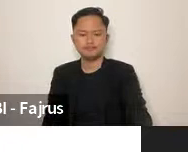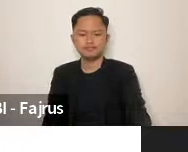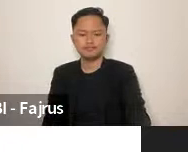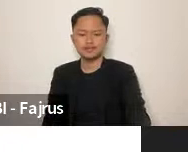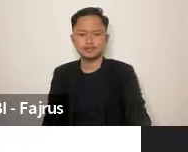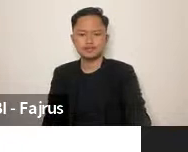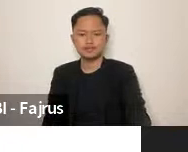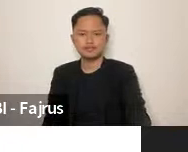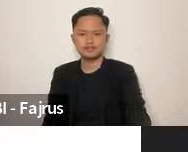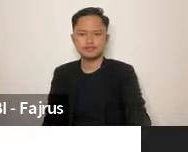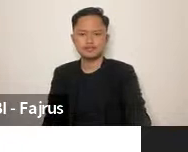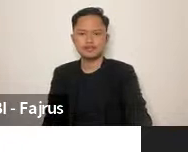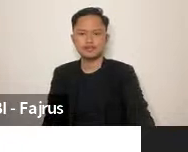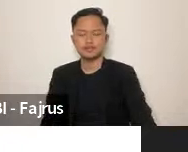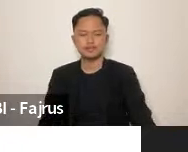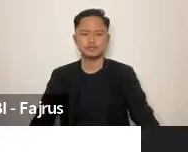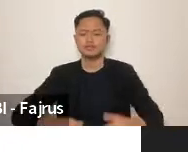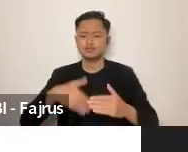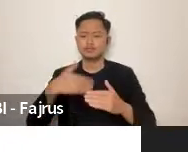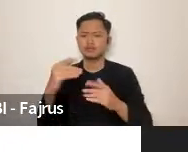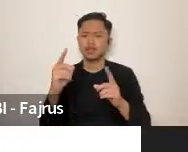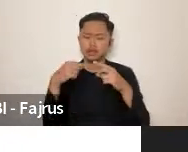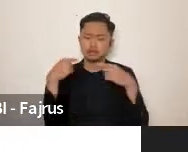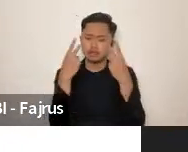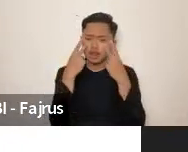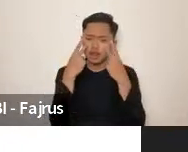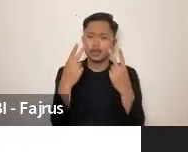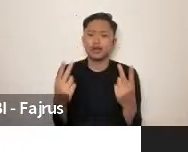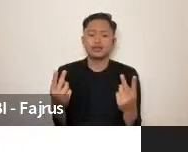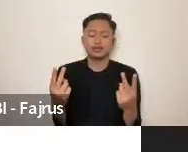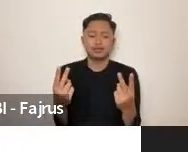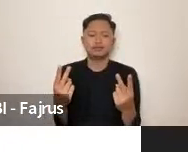on those fronts. And if we look at the